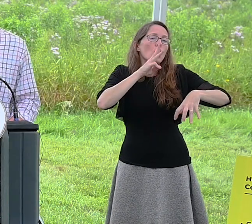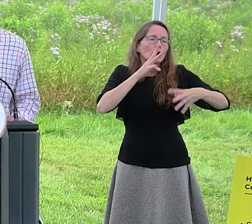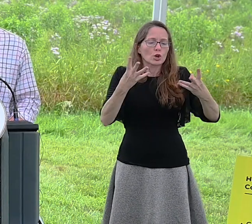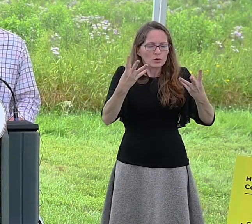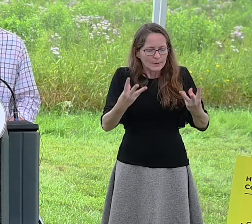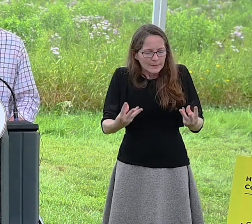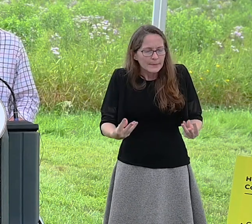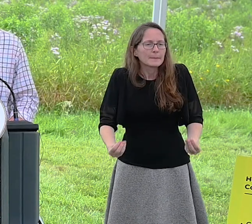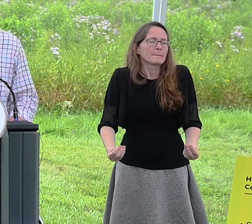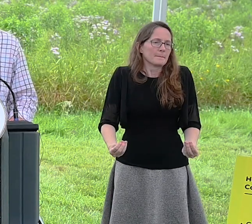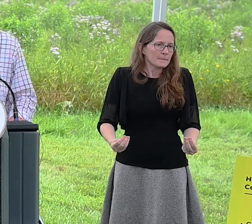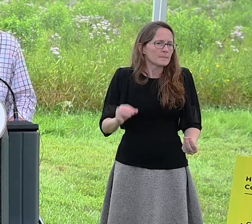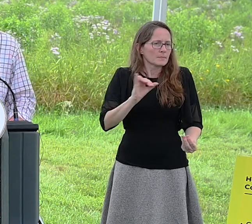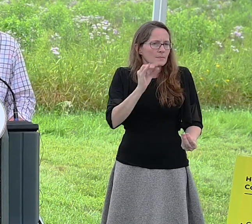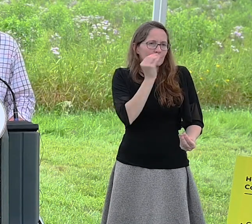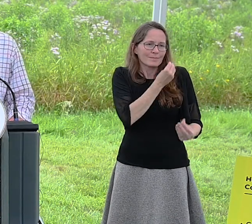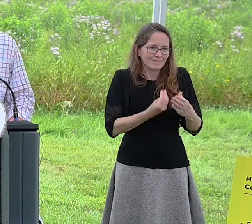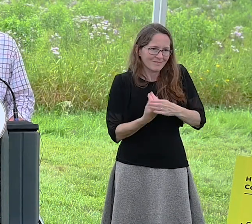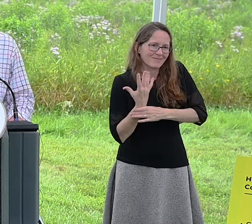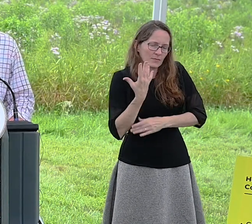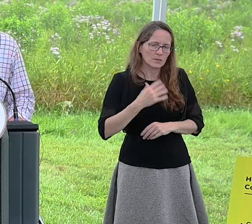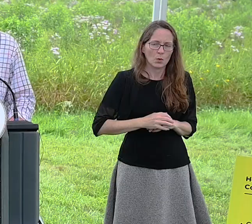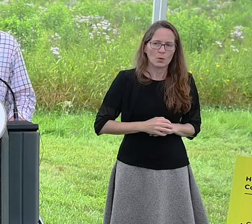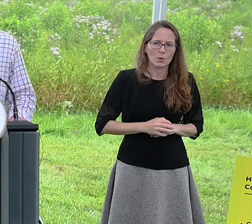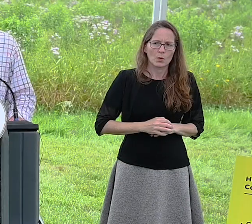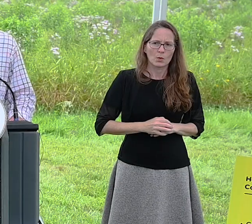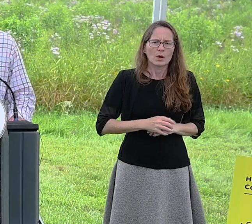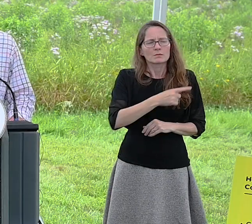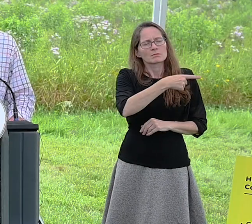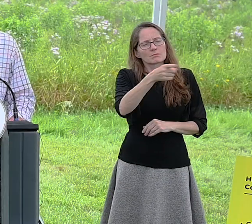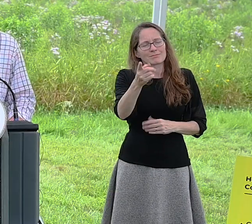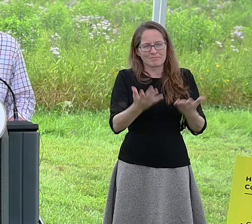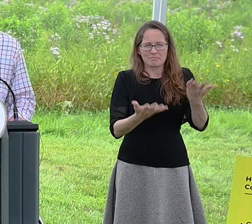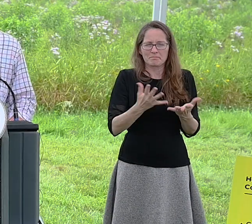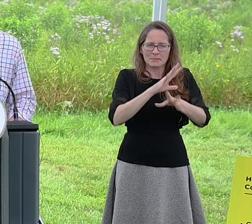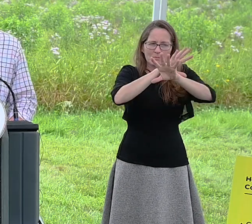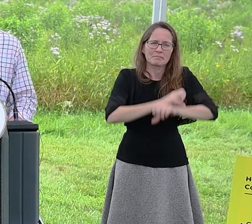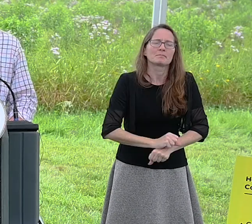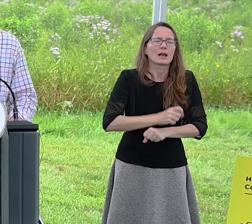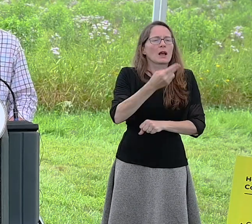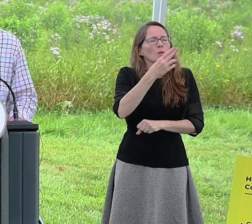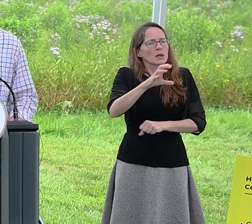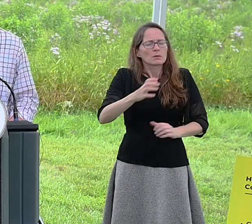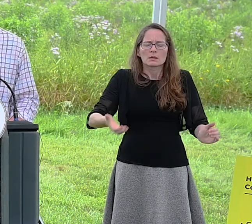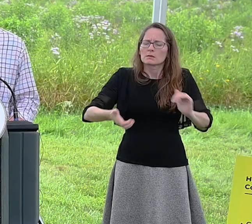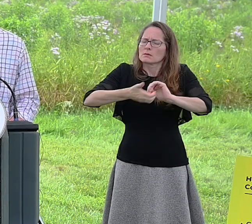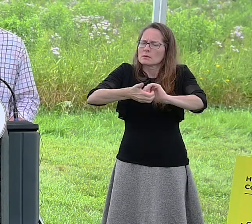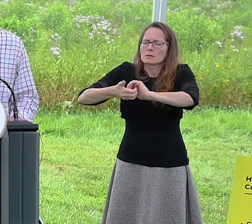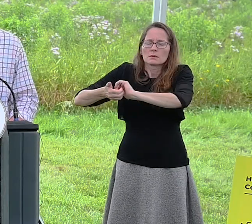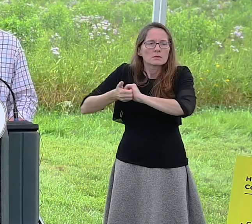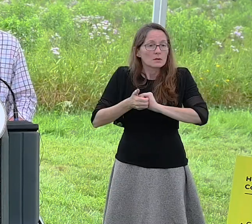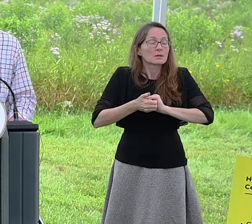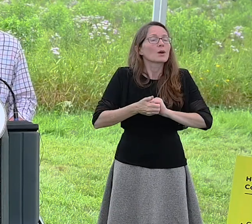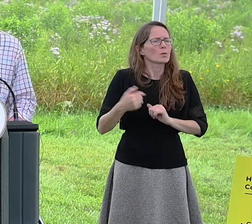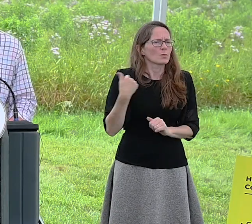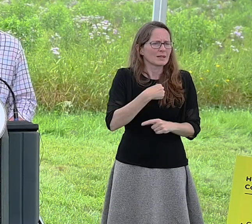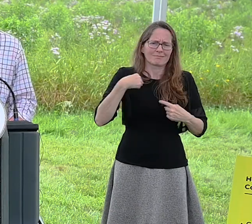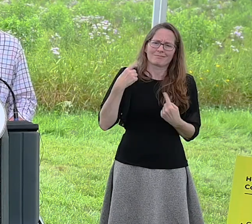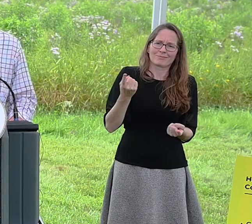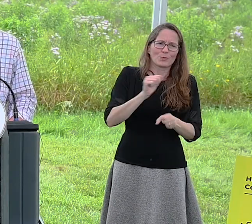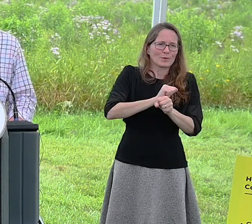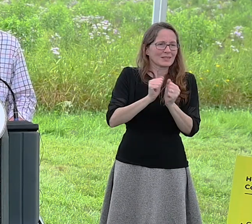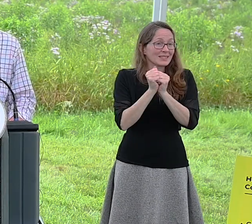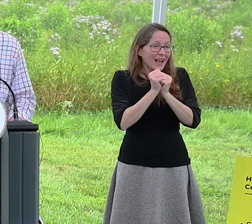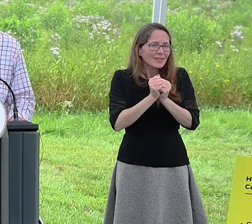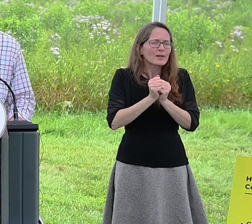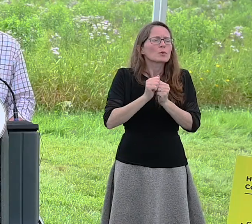today know, this collaboration with Howard County is nothing new. In the past, we've worked together on everything from tree plantings, including one recently